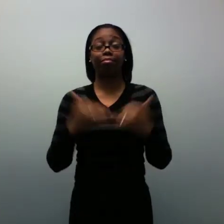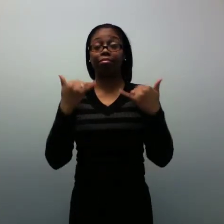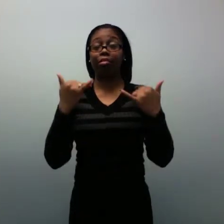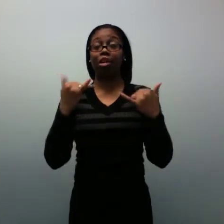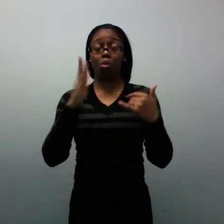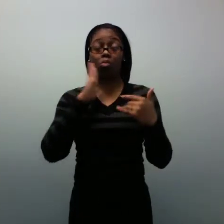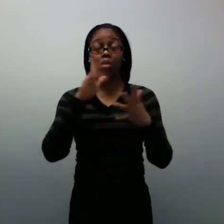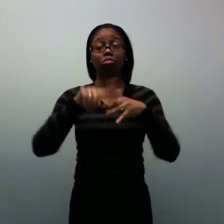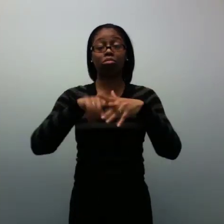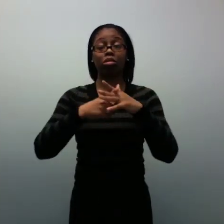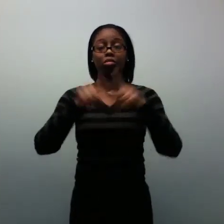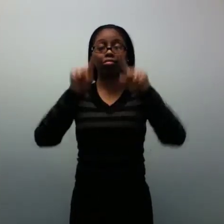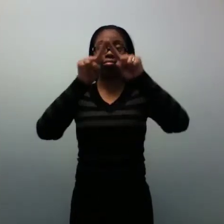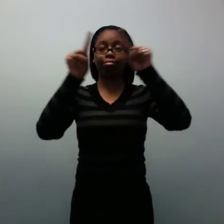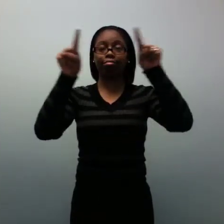rectangle.